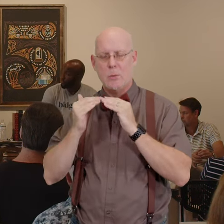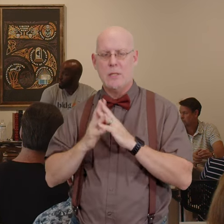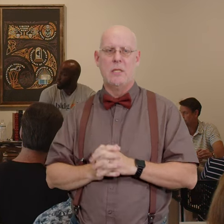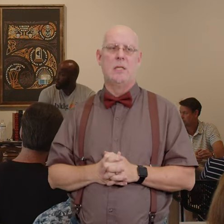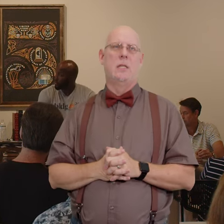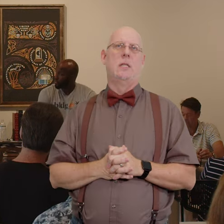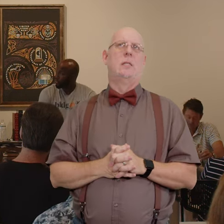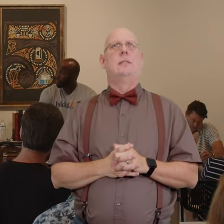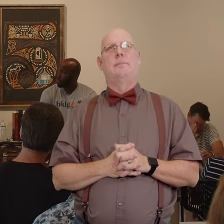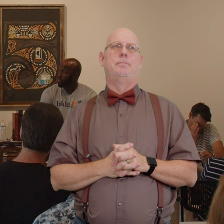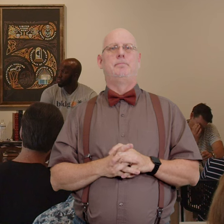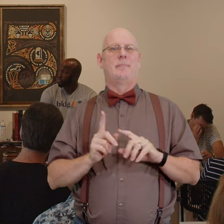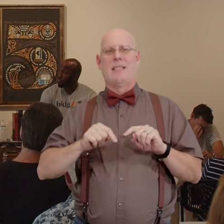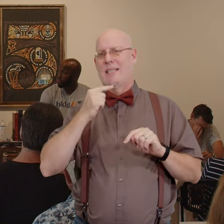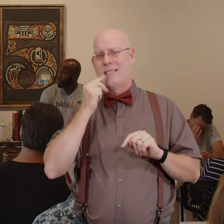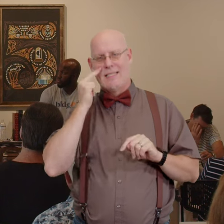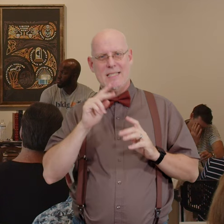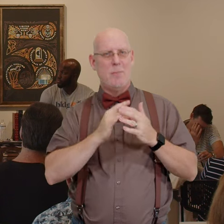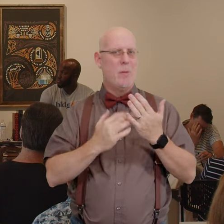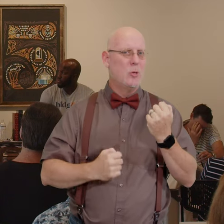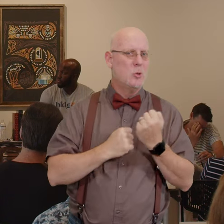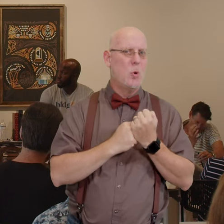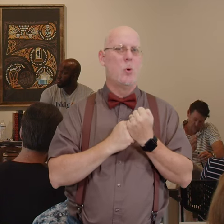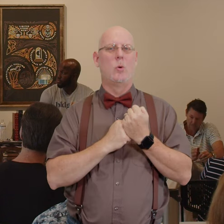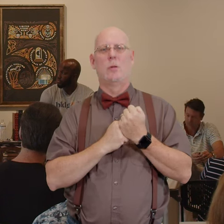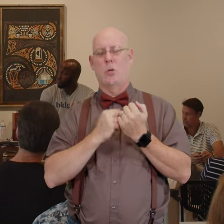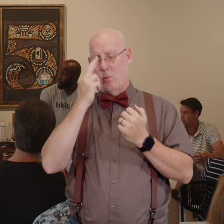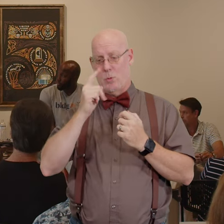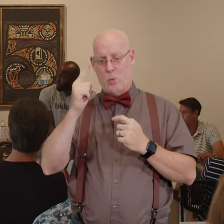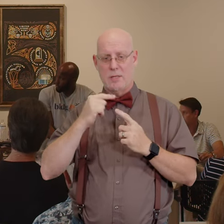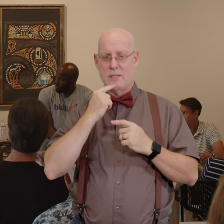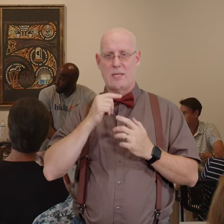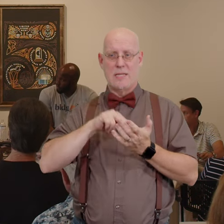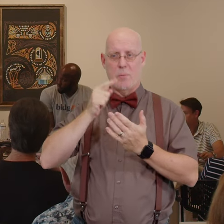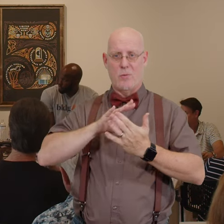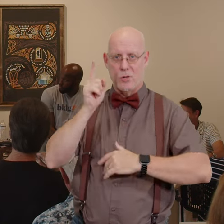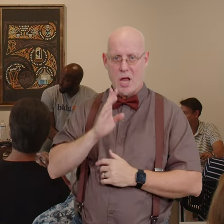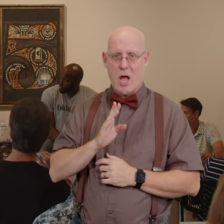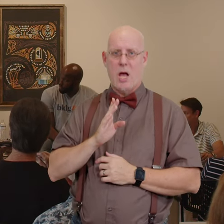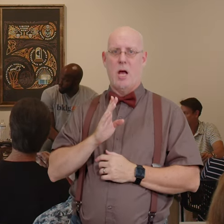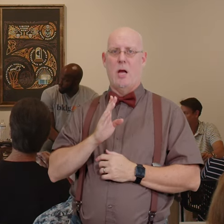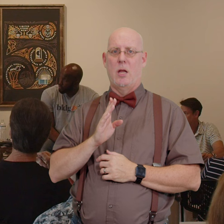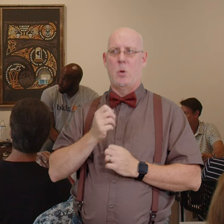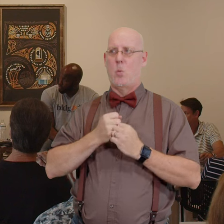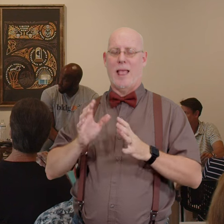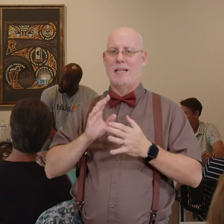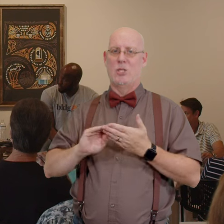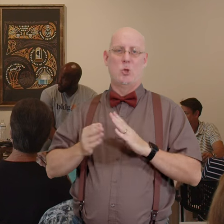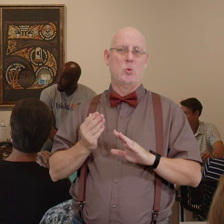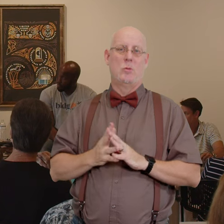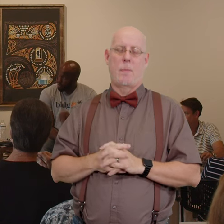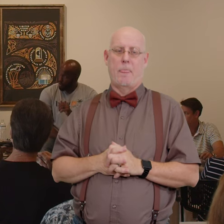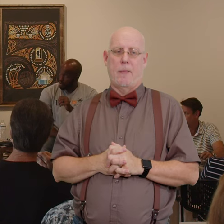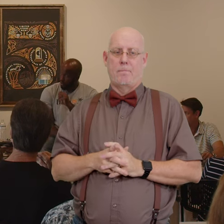equally, but I can't see that biblically, and it doesn't. Romans 1 says they'll stand before God, and they'll be without